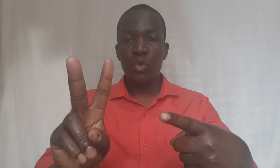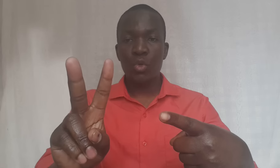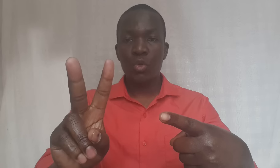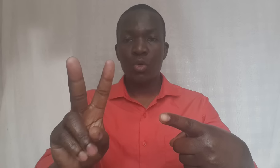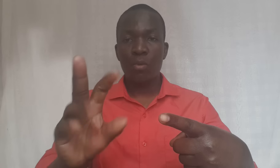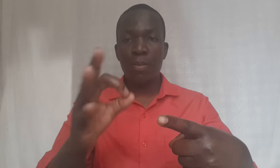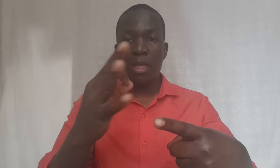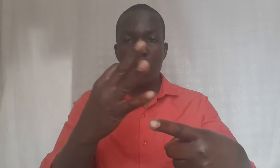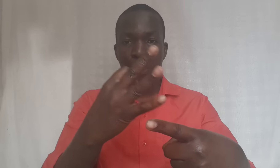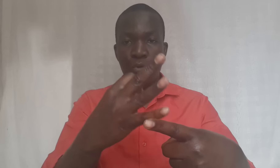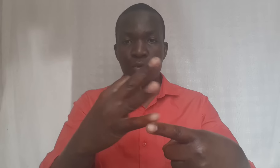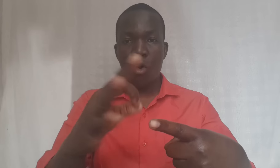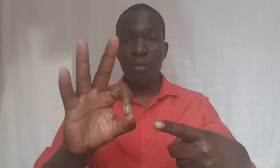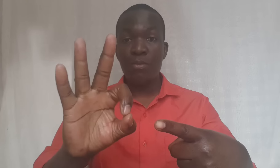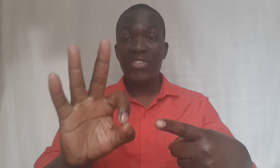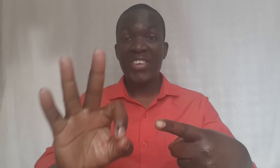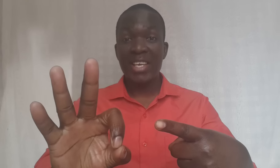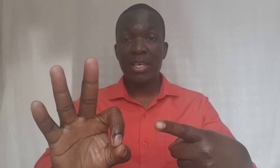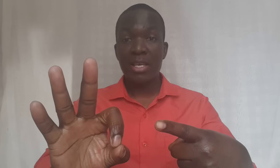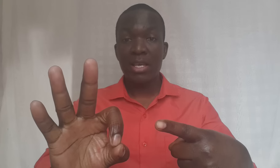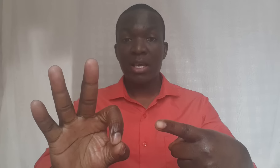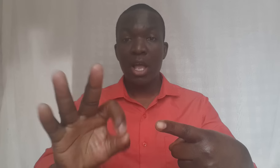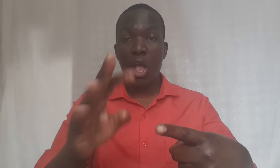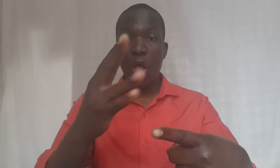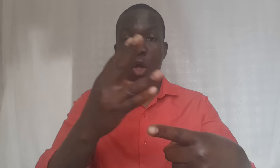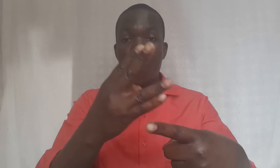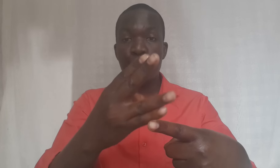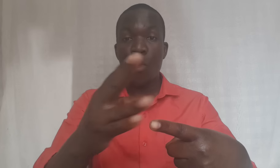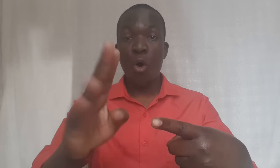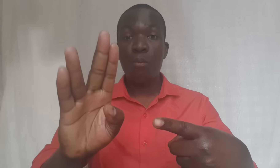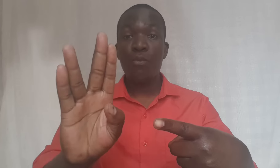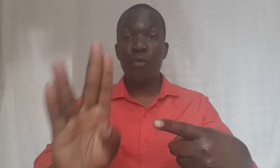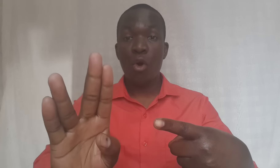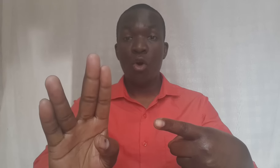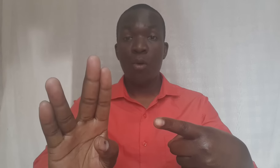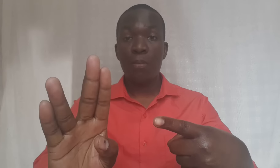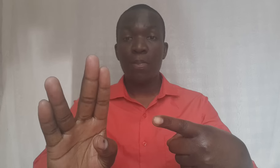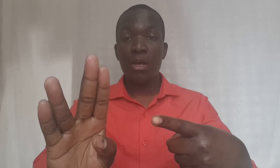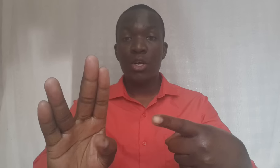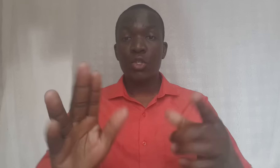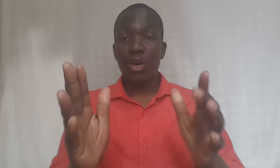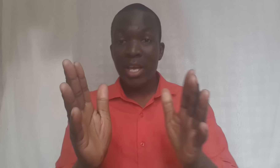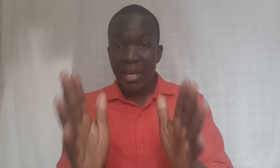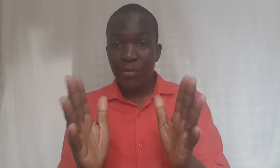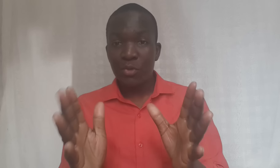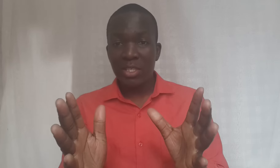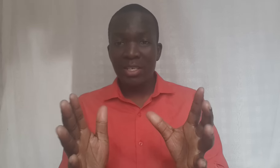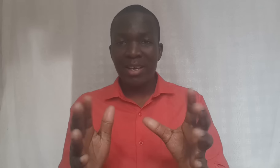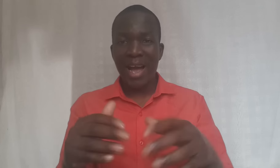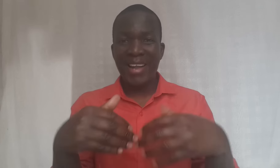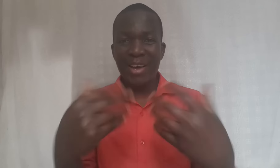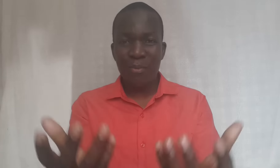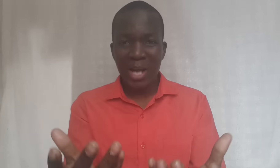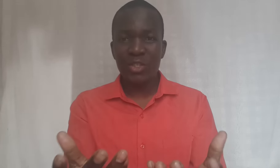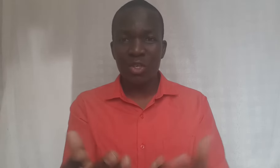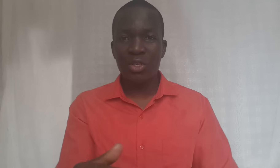2, Form 3, Form 4. So if you see a deaf person